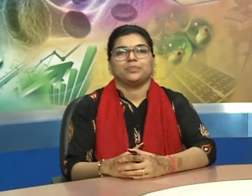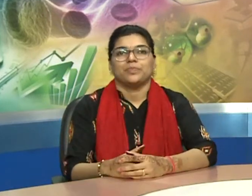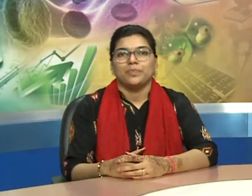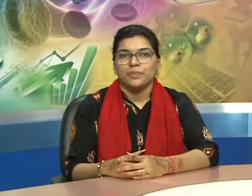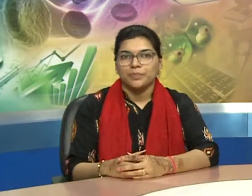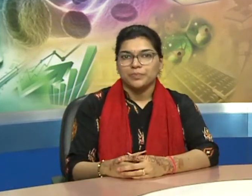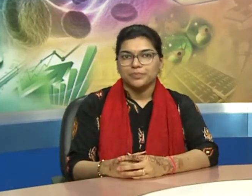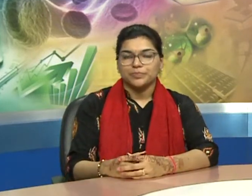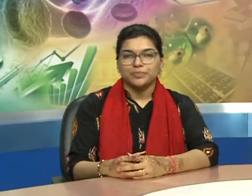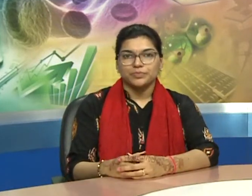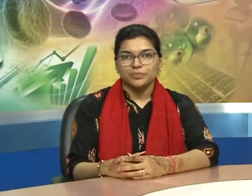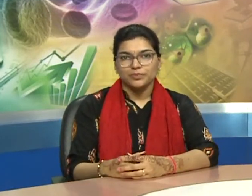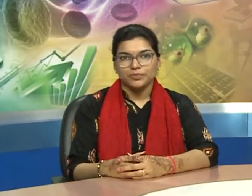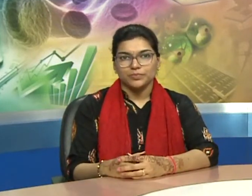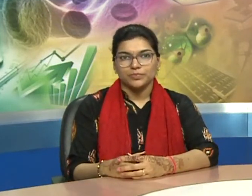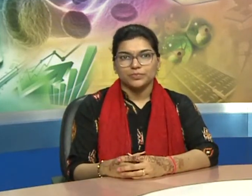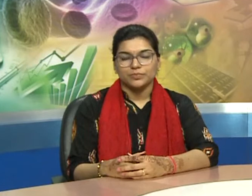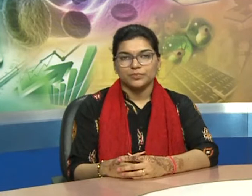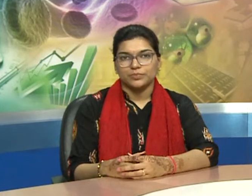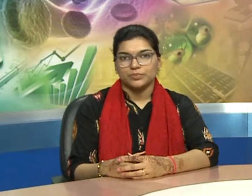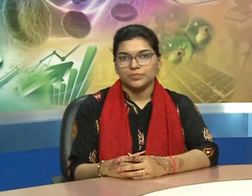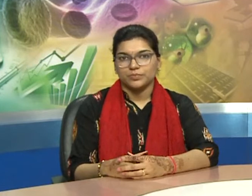subject book is available on that particular shelf.